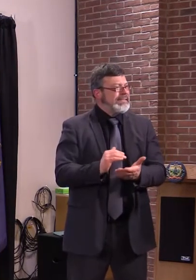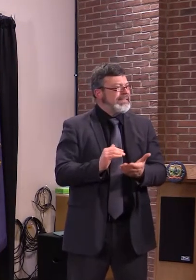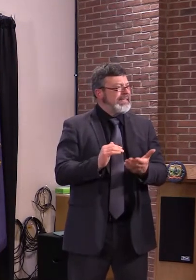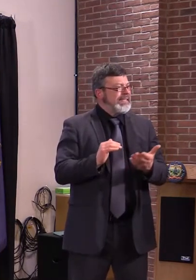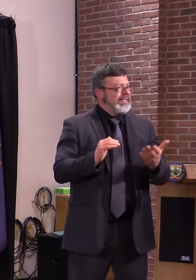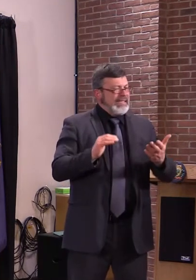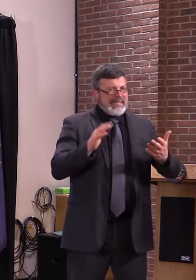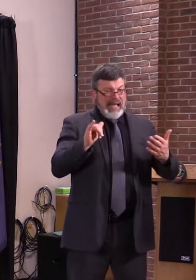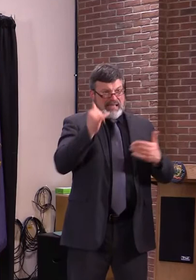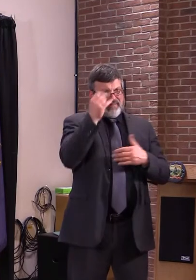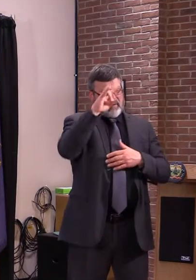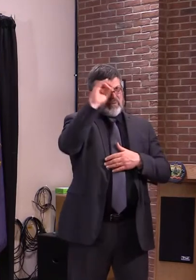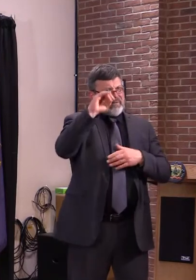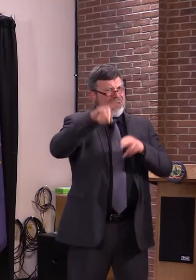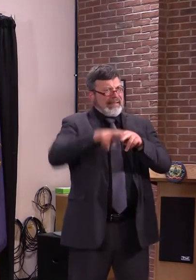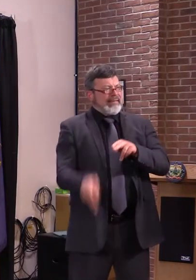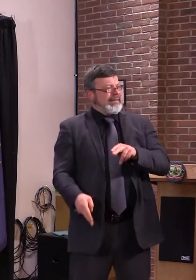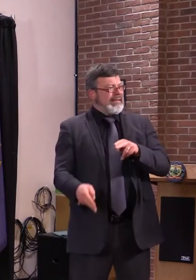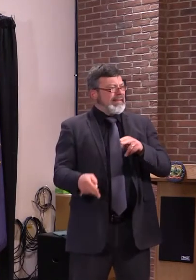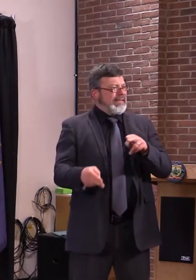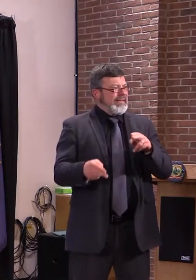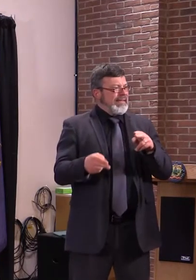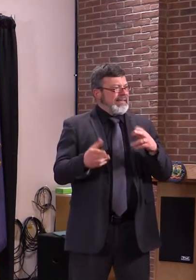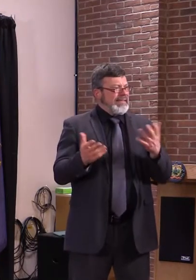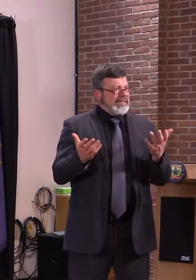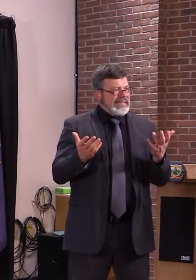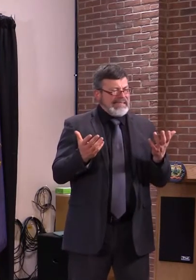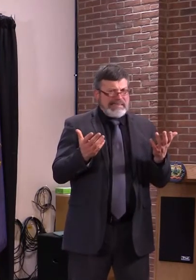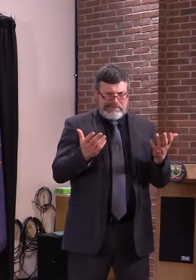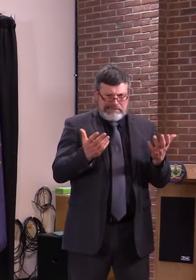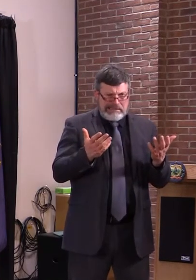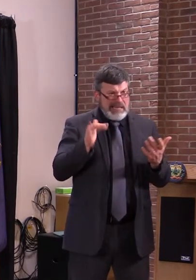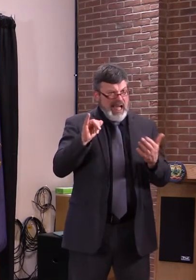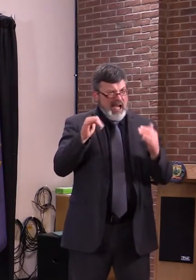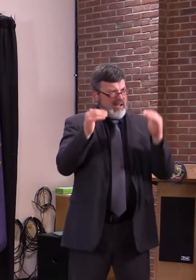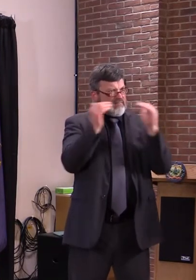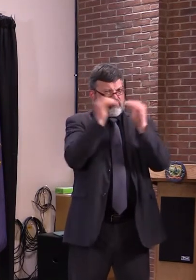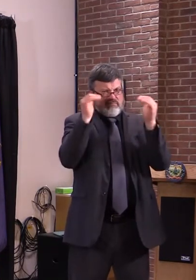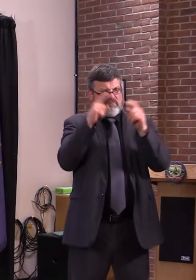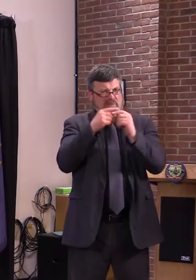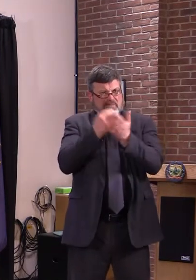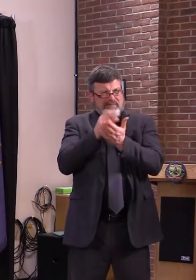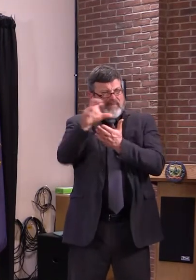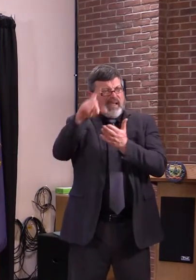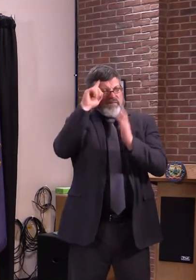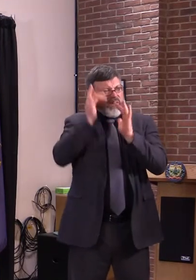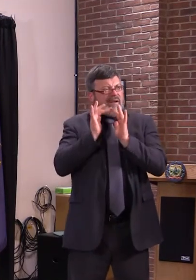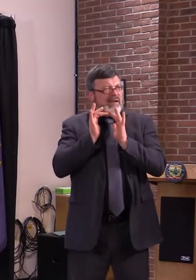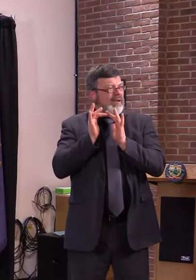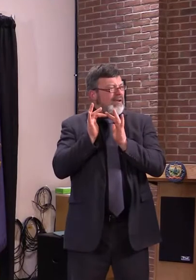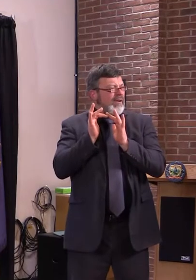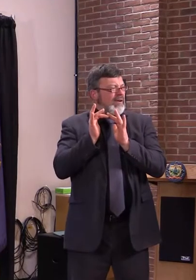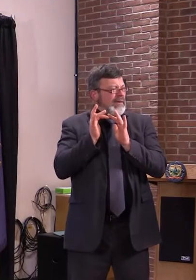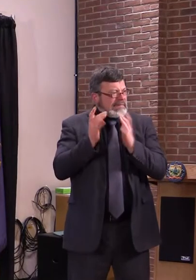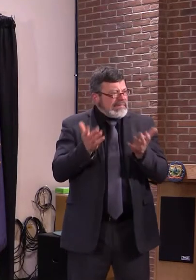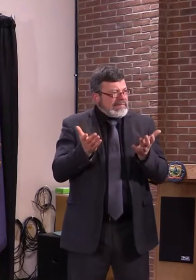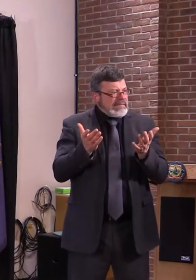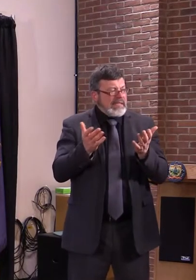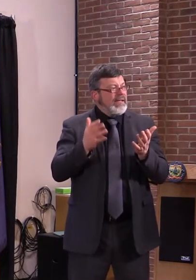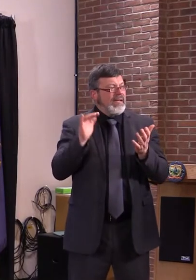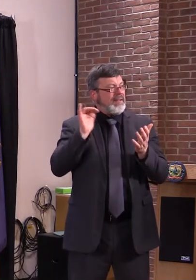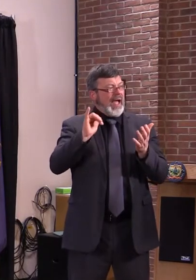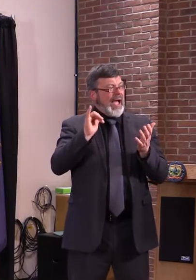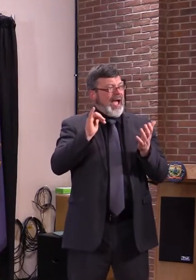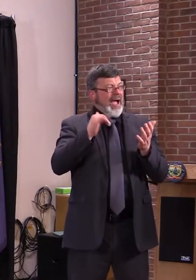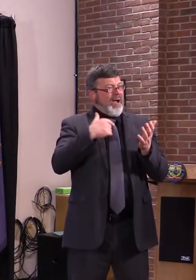broadband in the governor's FY23 ARPA budget. It exceeds the total appropriation to water and sewer projects in